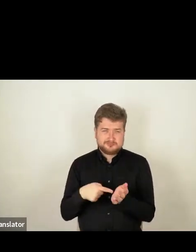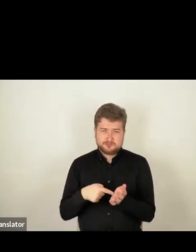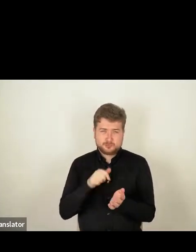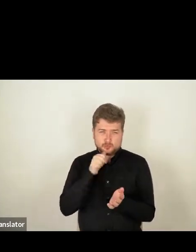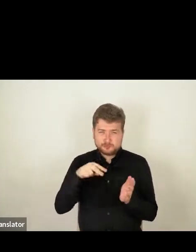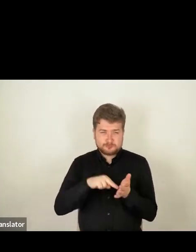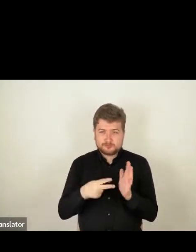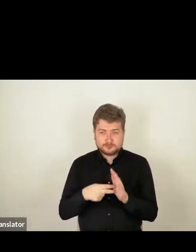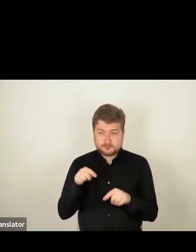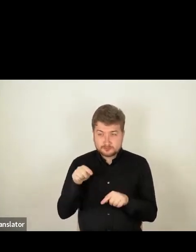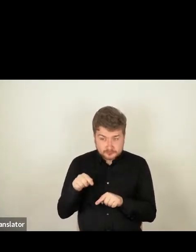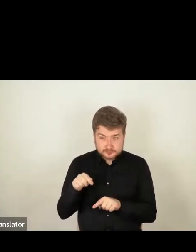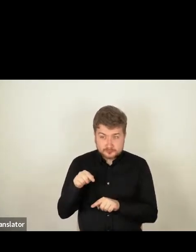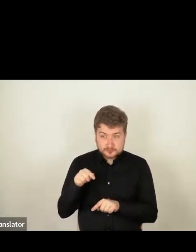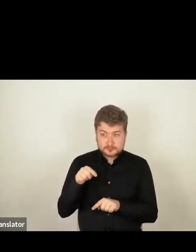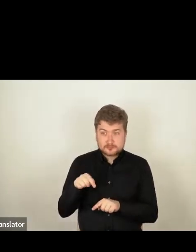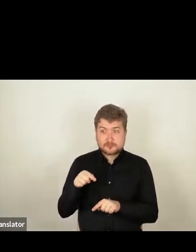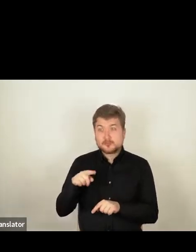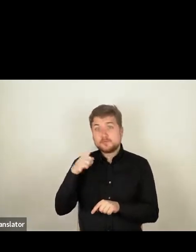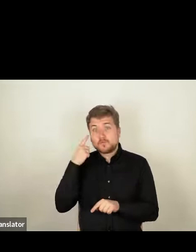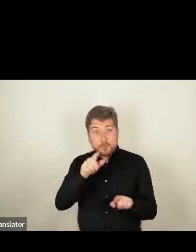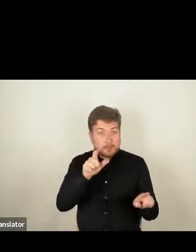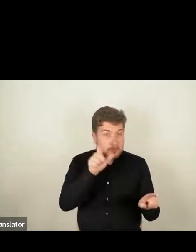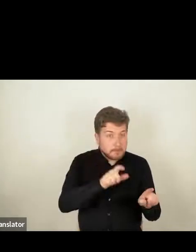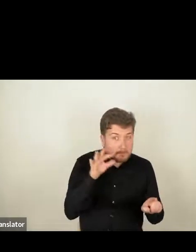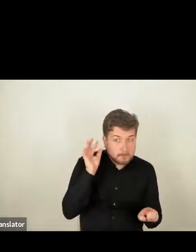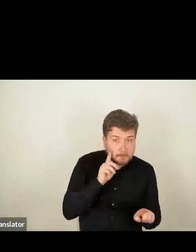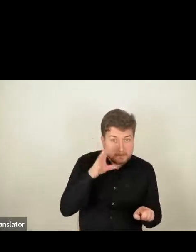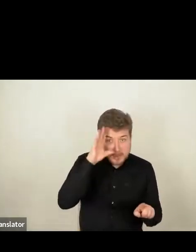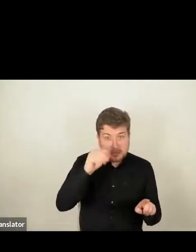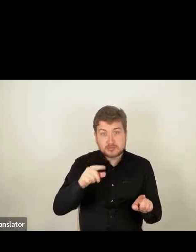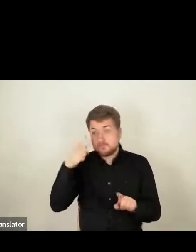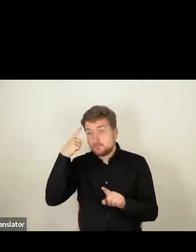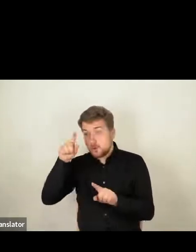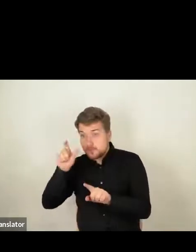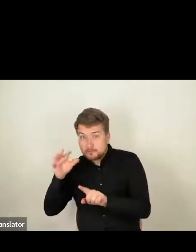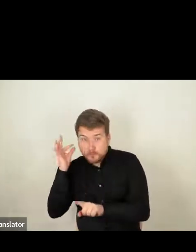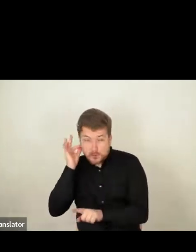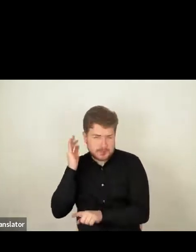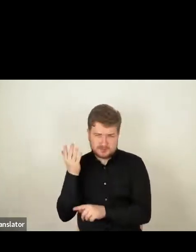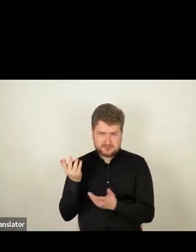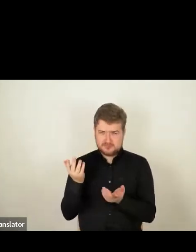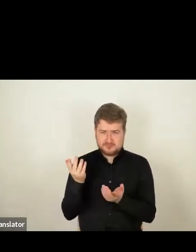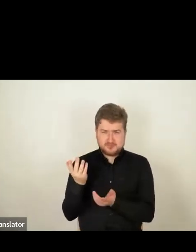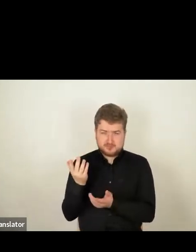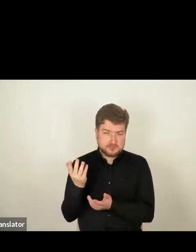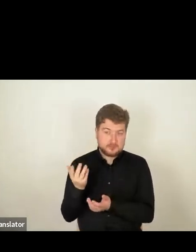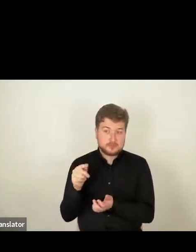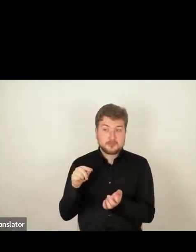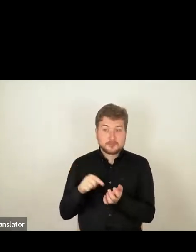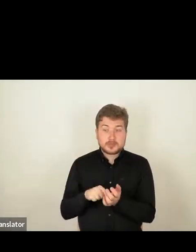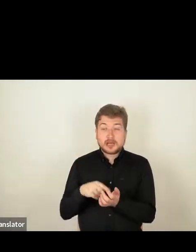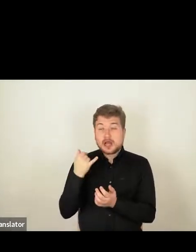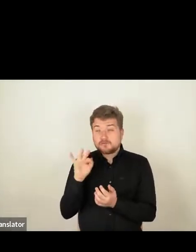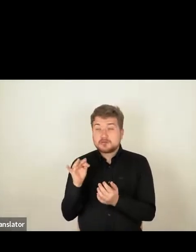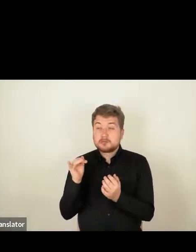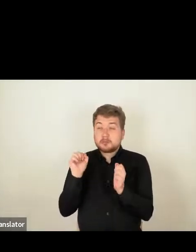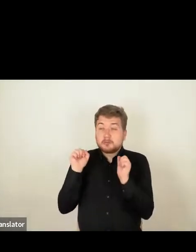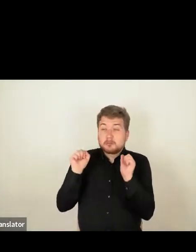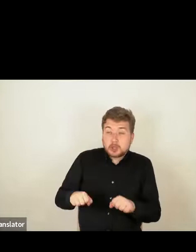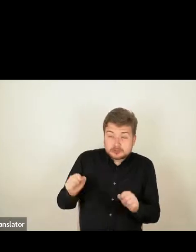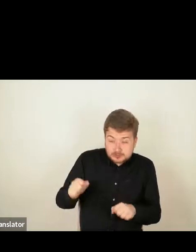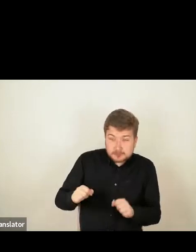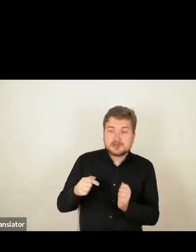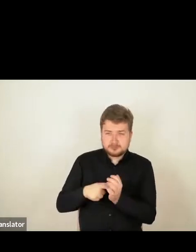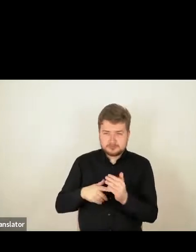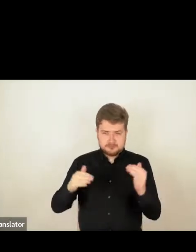to women? It doesn't affect the fact that where it's possible to have a gender quota in parliament,